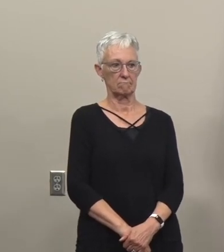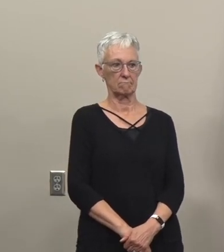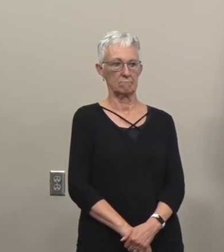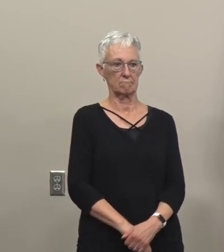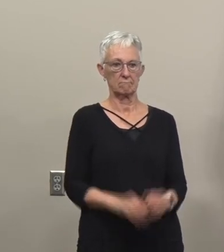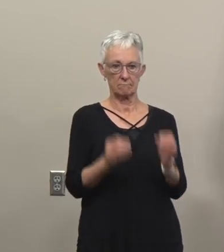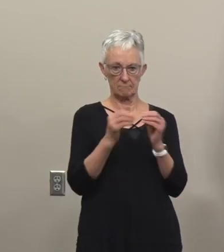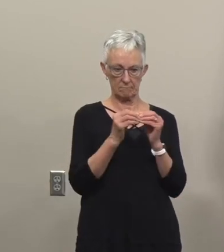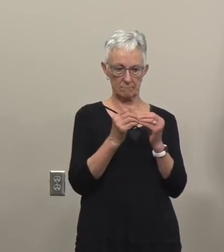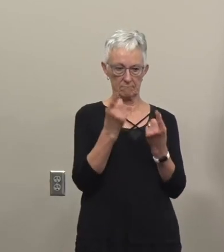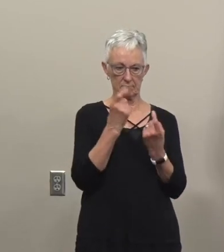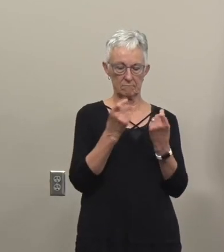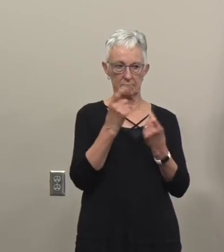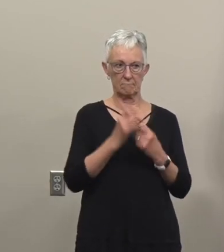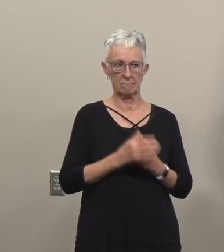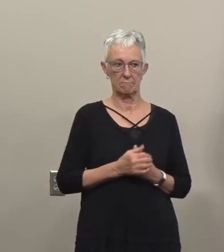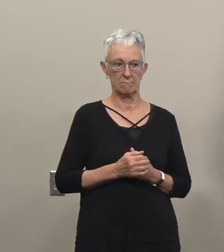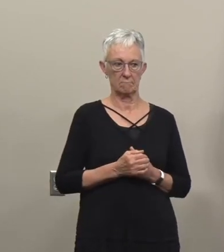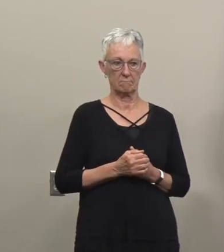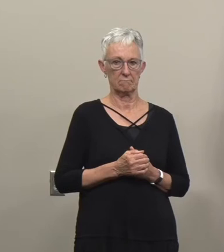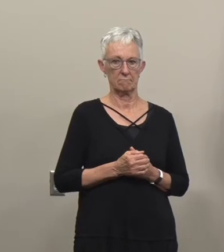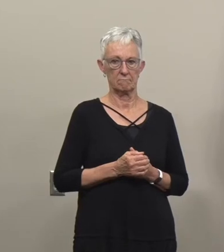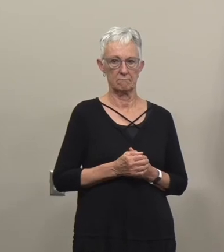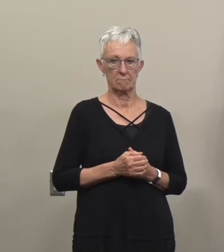Any other questions?